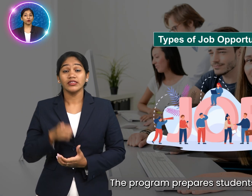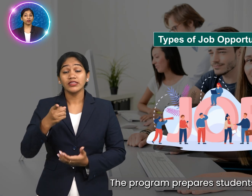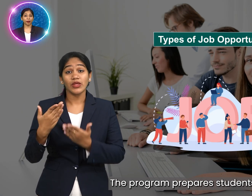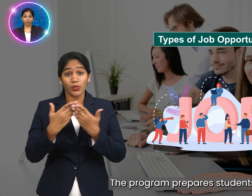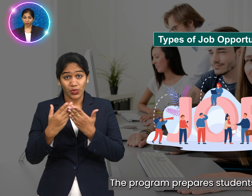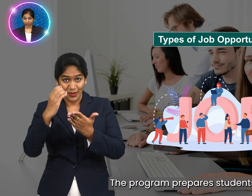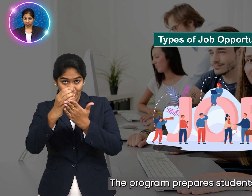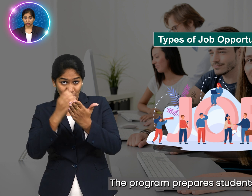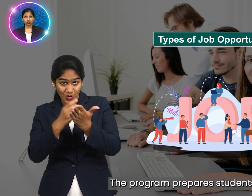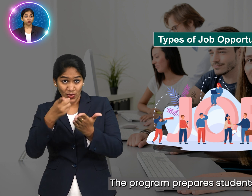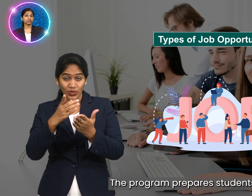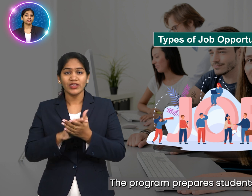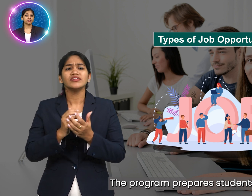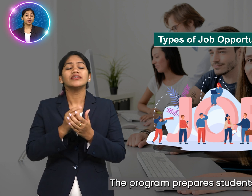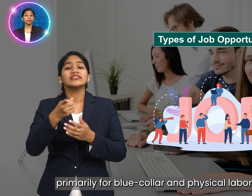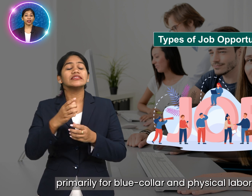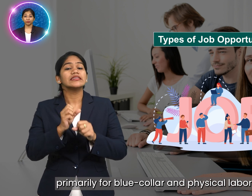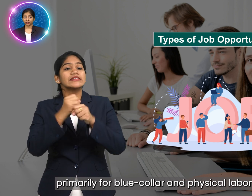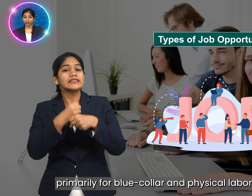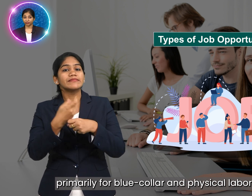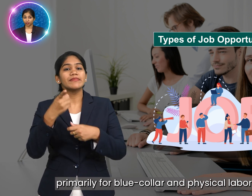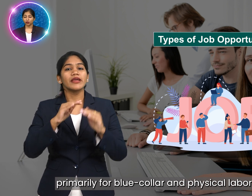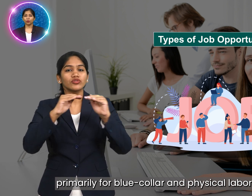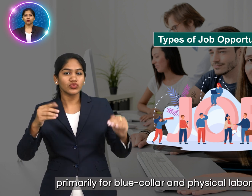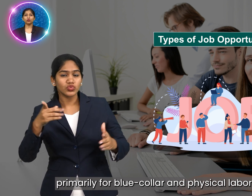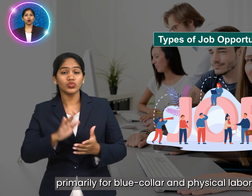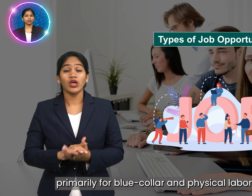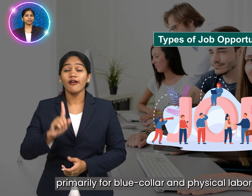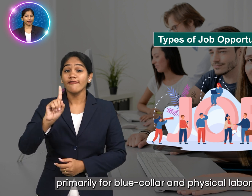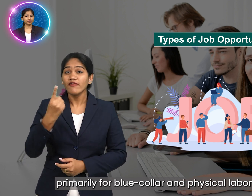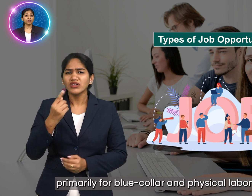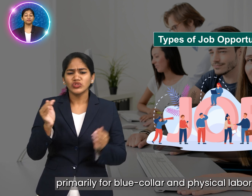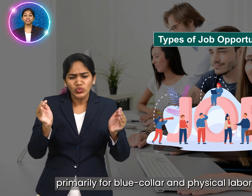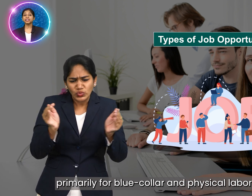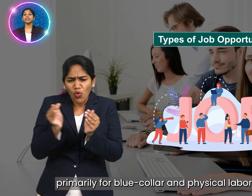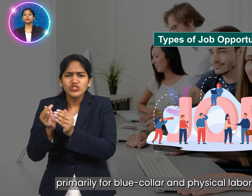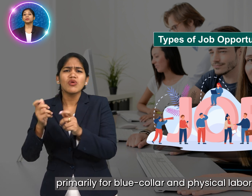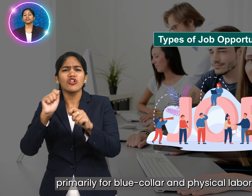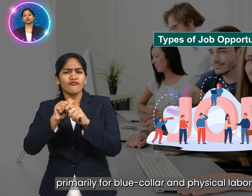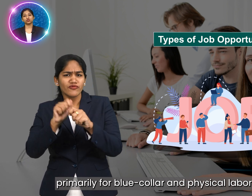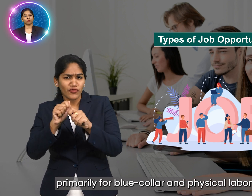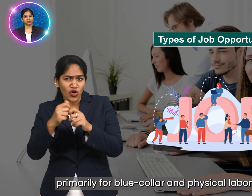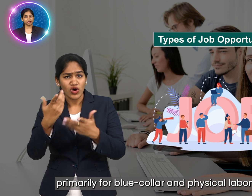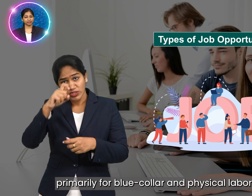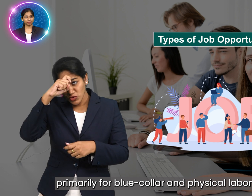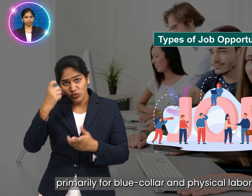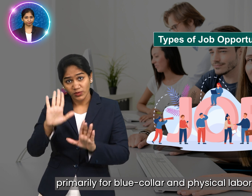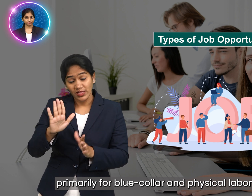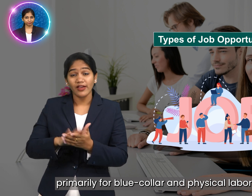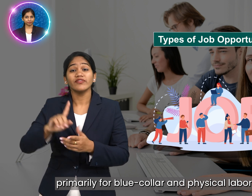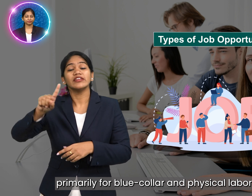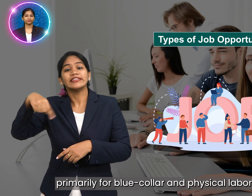The program prepares students primarily for blue-collar and physical labor-based jobs.